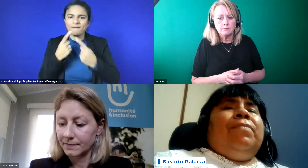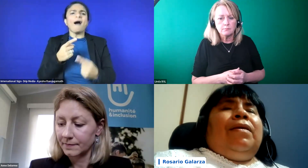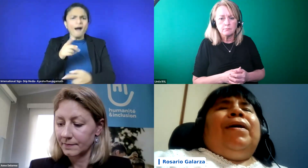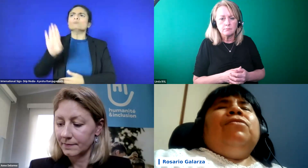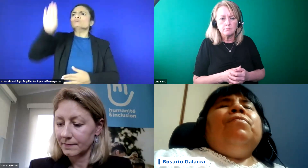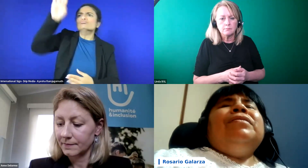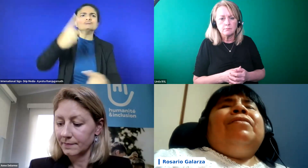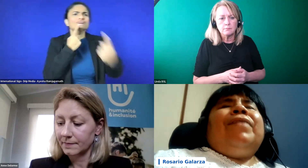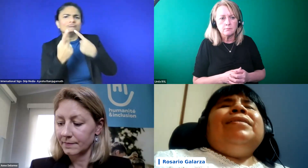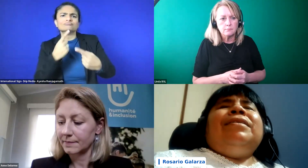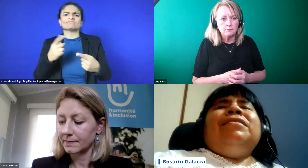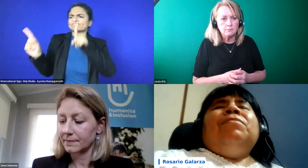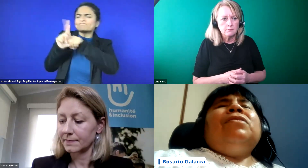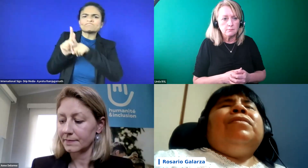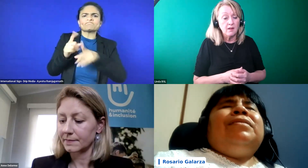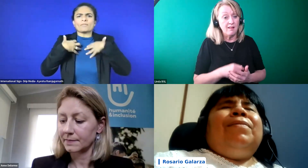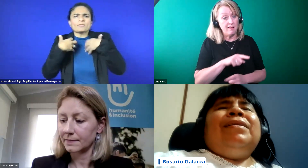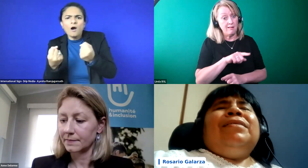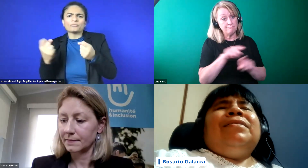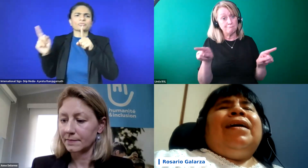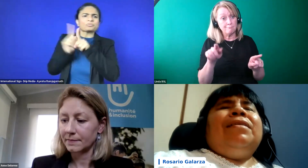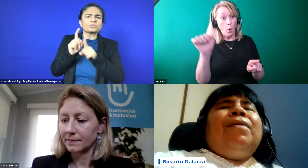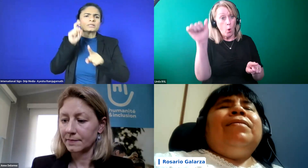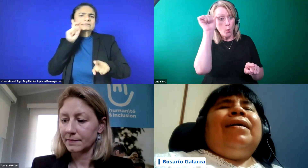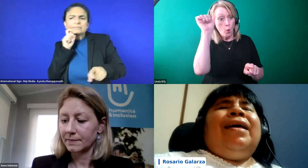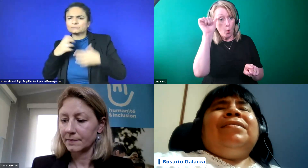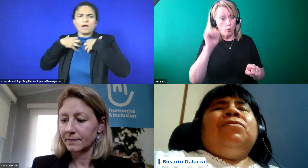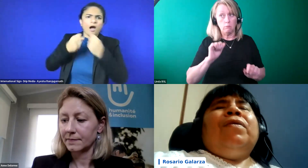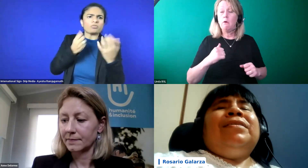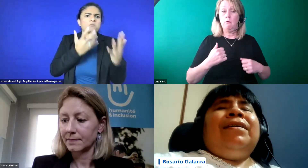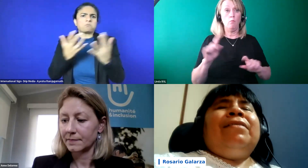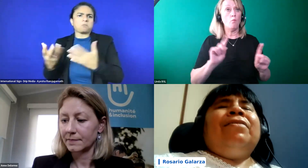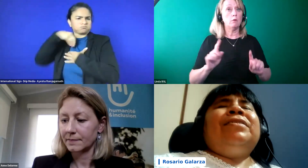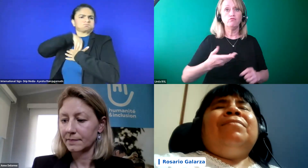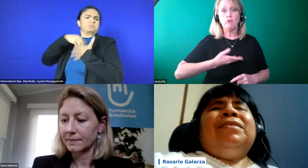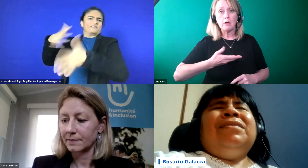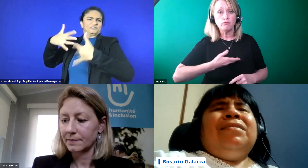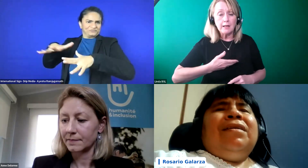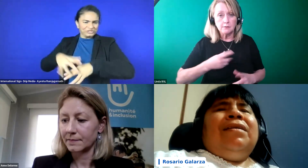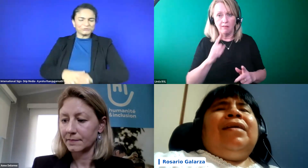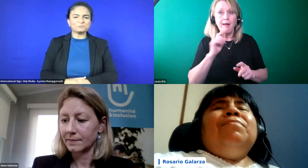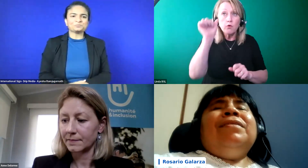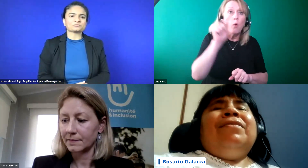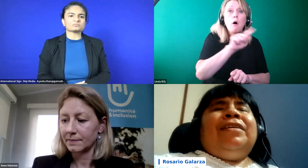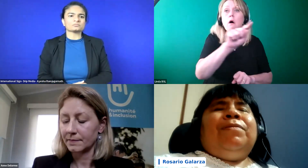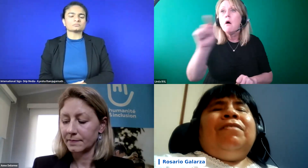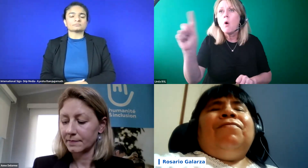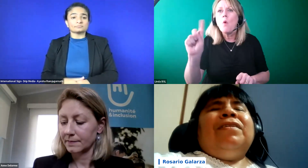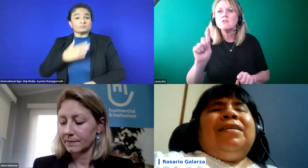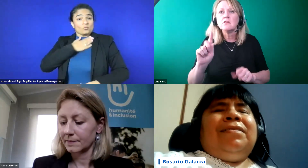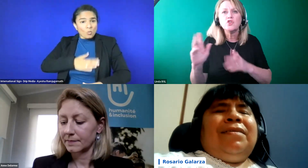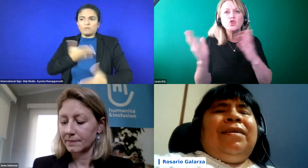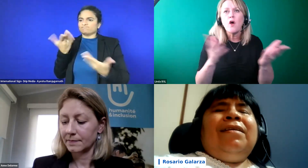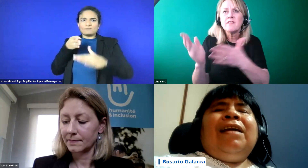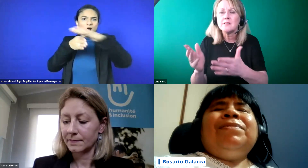reason. By knowing their rights, individuals with disabilities can demand and access quality healthcare services that meet their